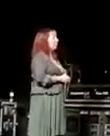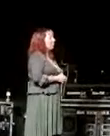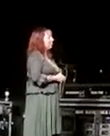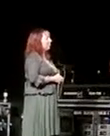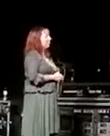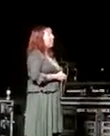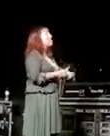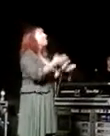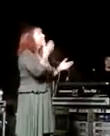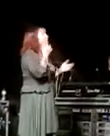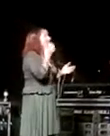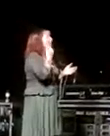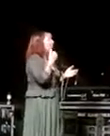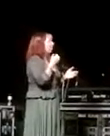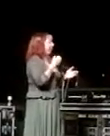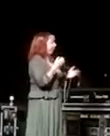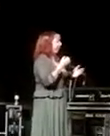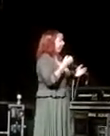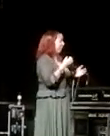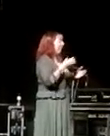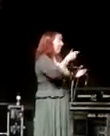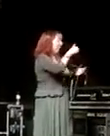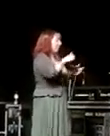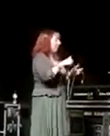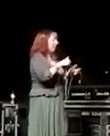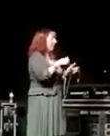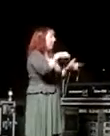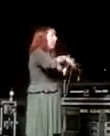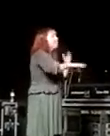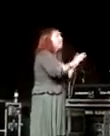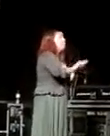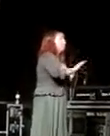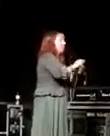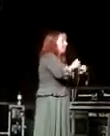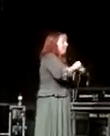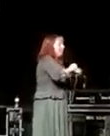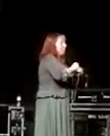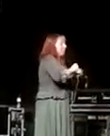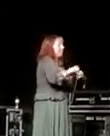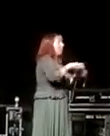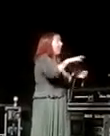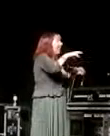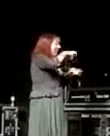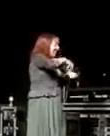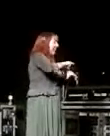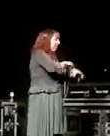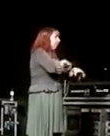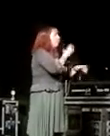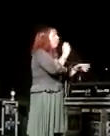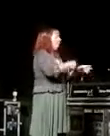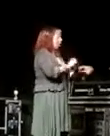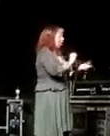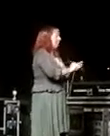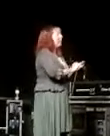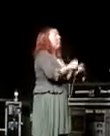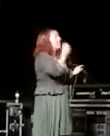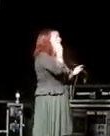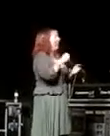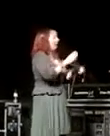The mild category. In bronze medal, Castle Rock Black Gold.